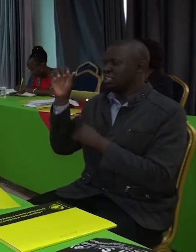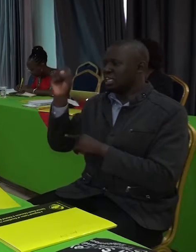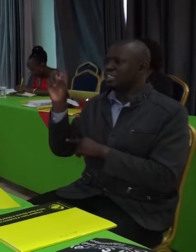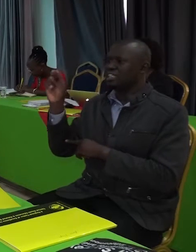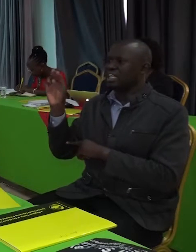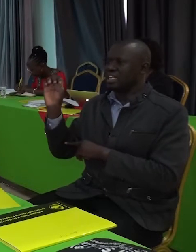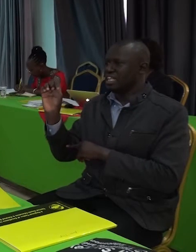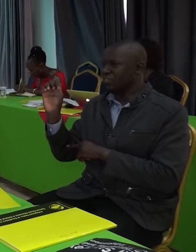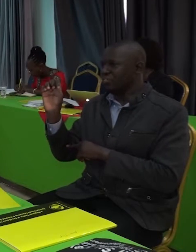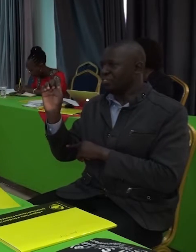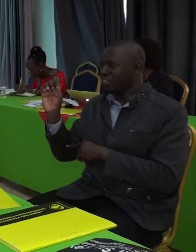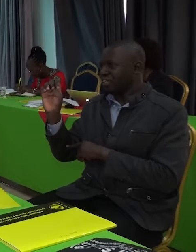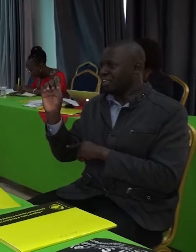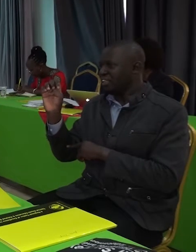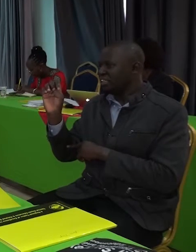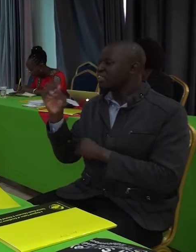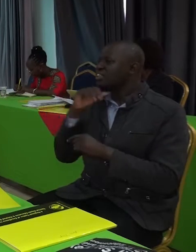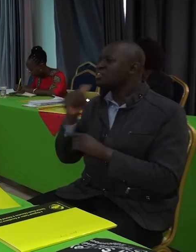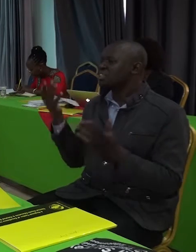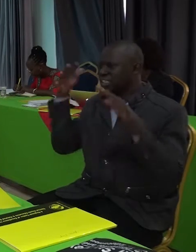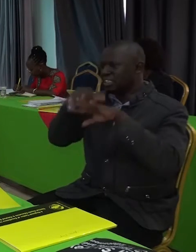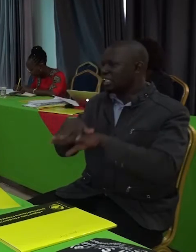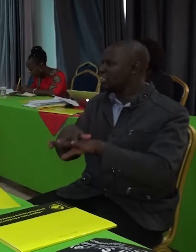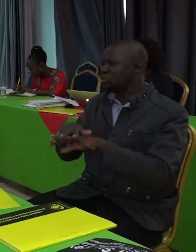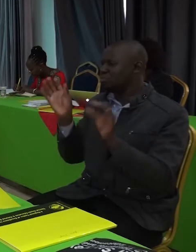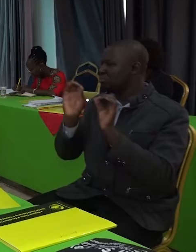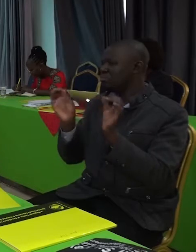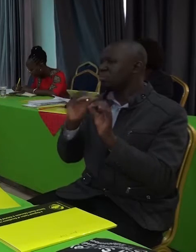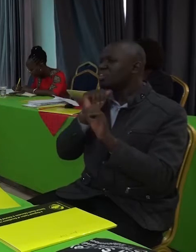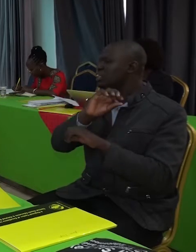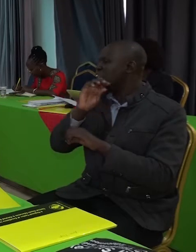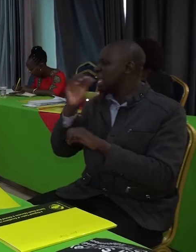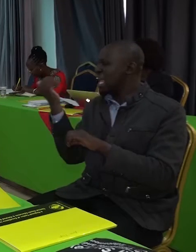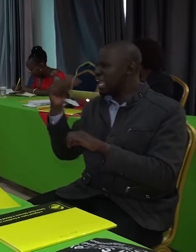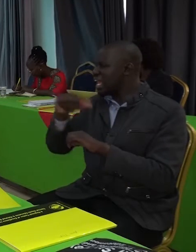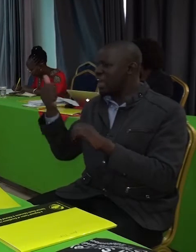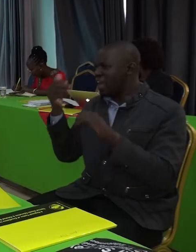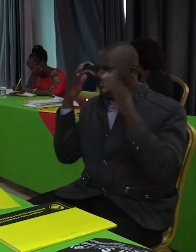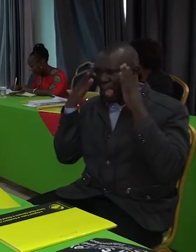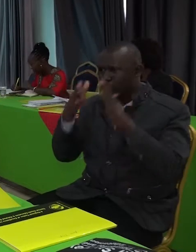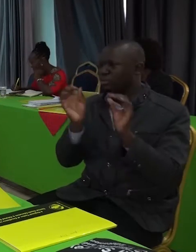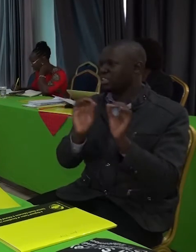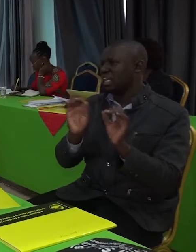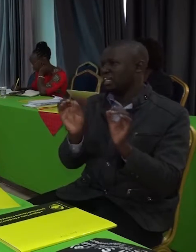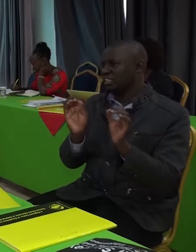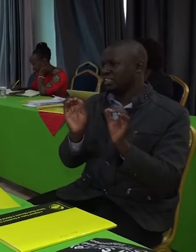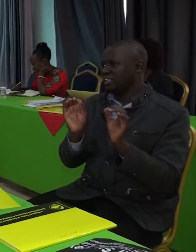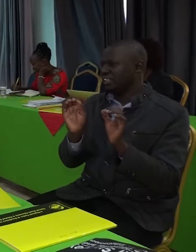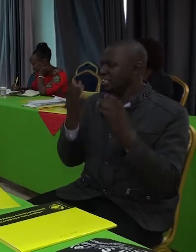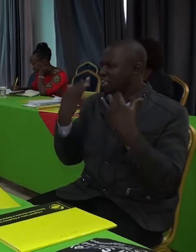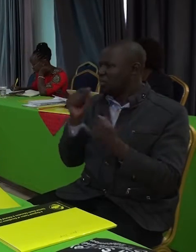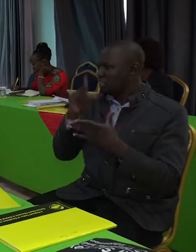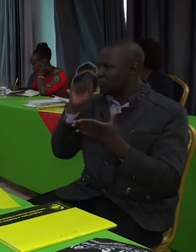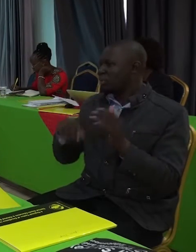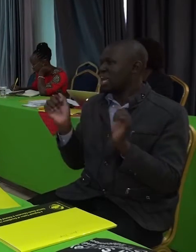and disabilities. Not integration, not any other approach. Are we together? This is